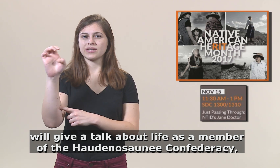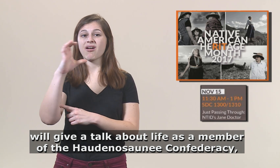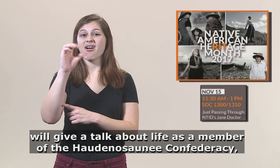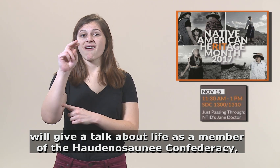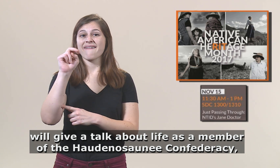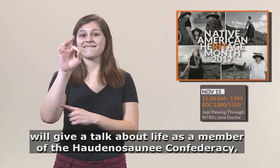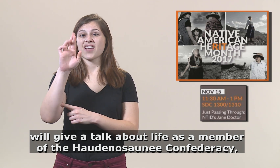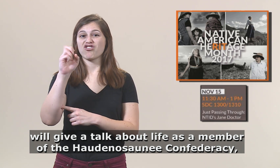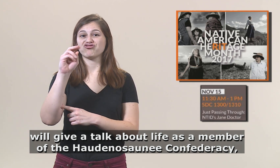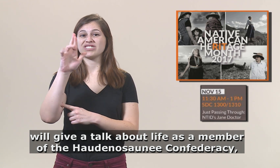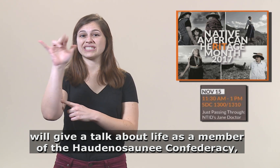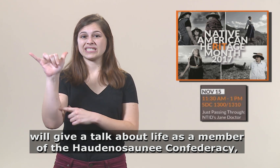Confederacy,